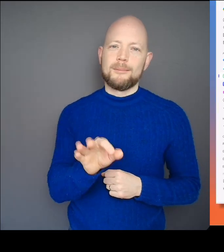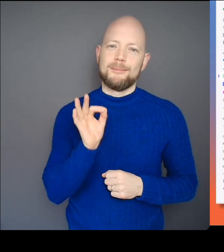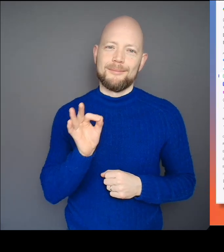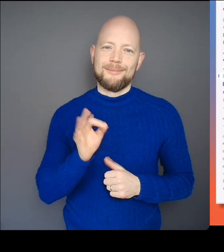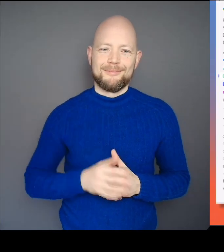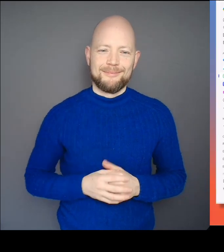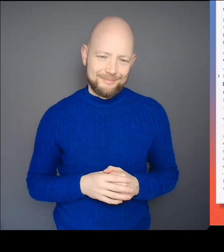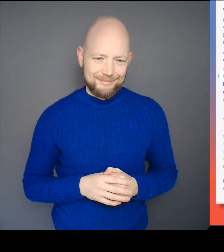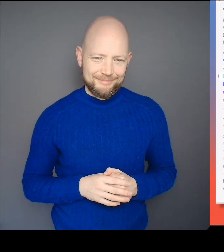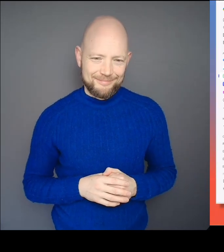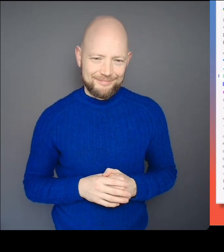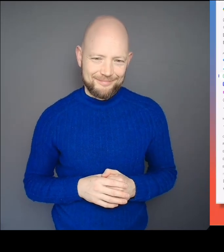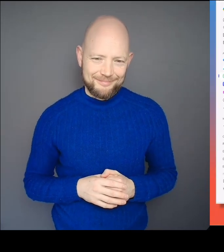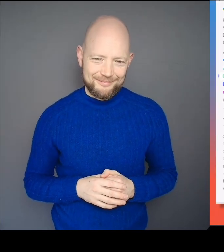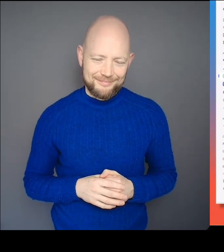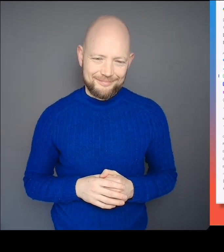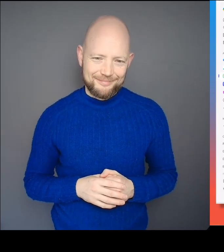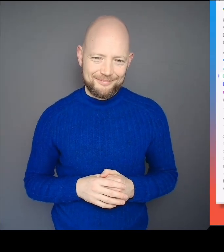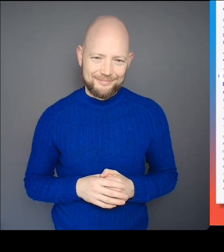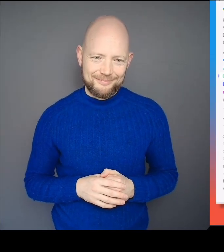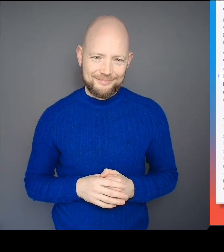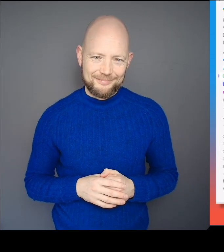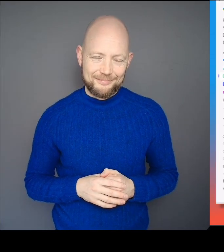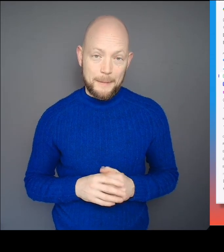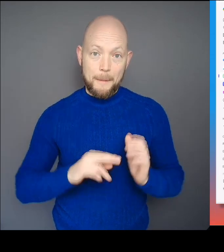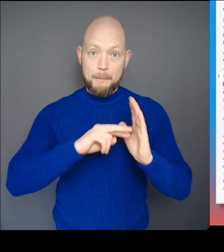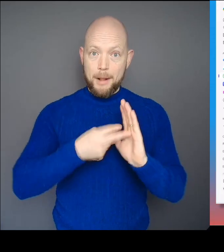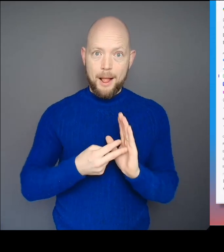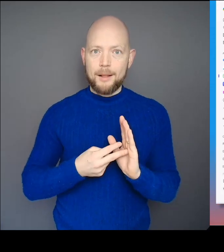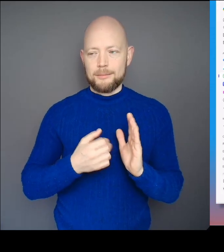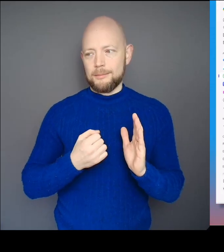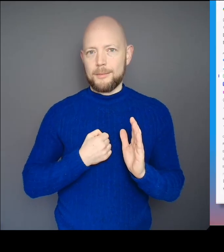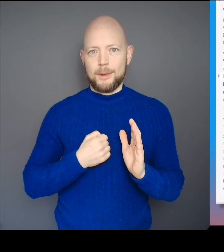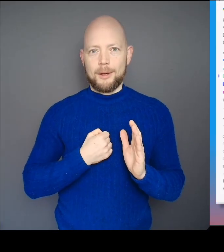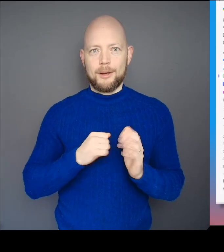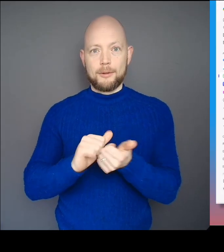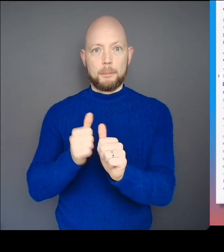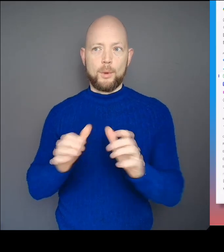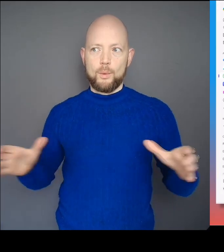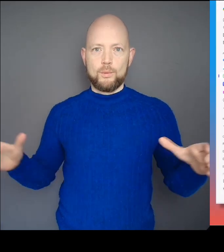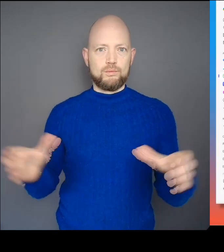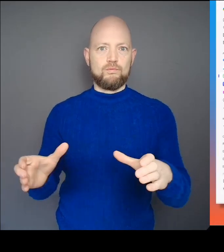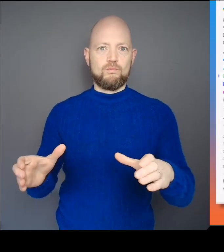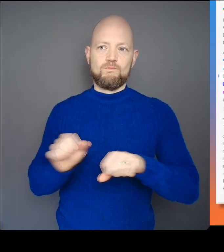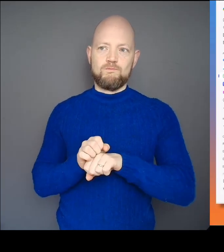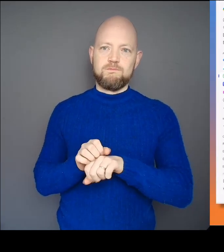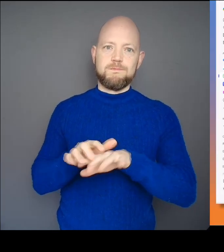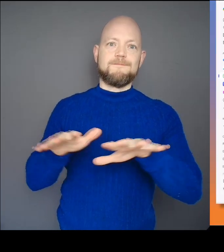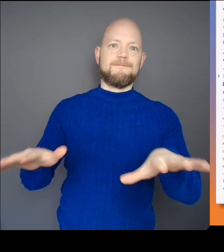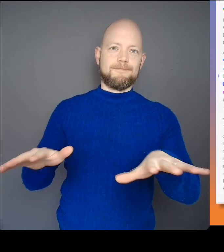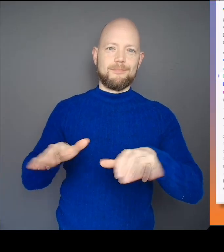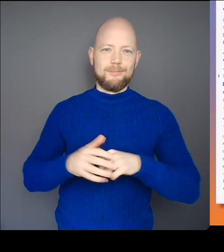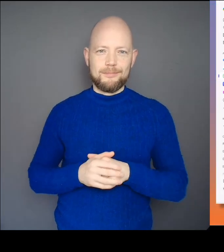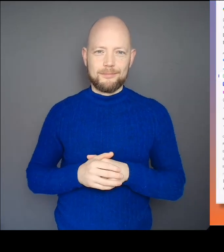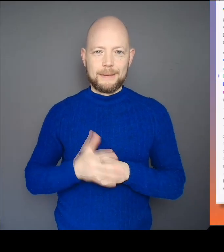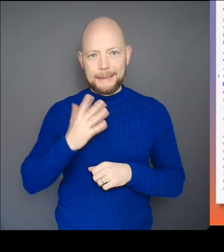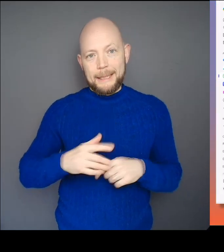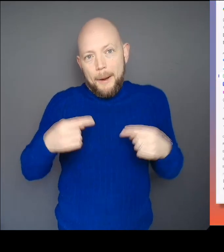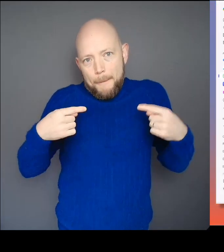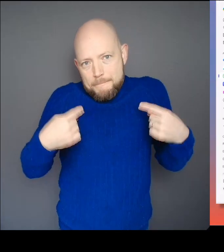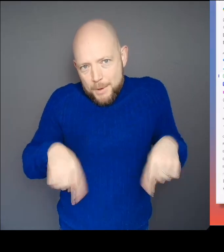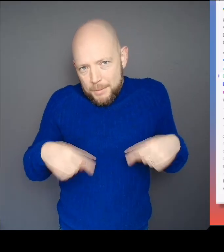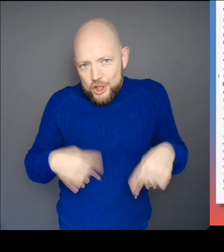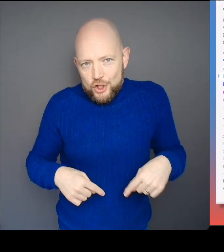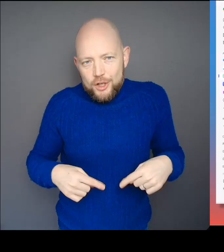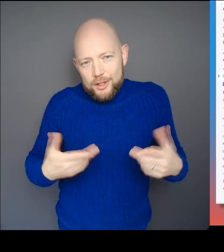you can choose who you want to share this with. So for this one, we are planning to send this out to everyone in the organization. Now, this